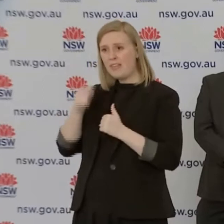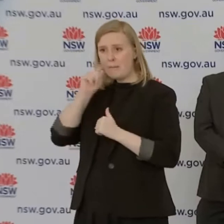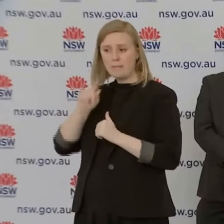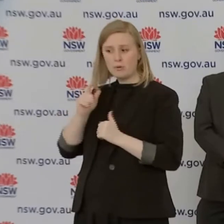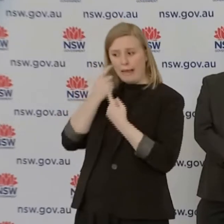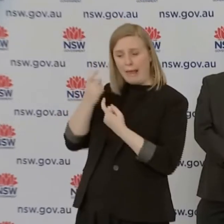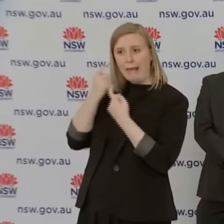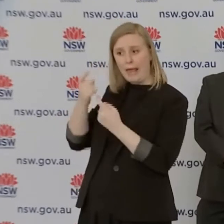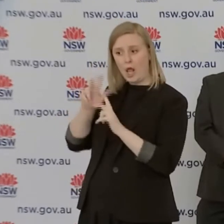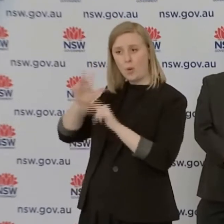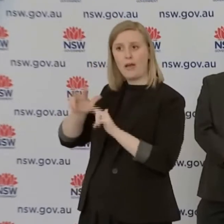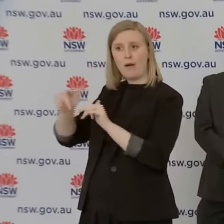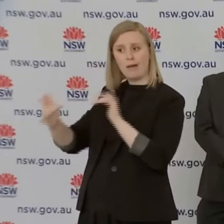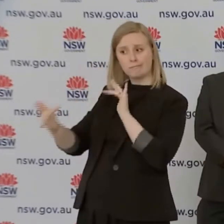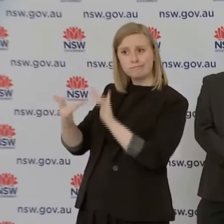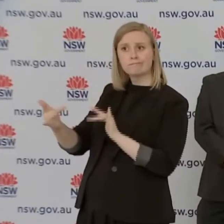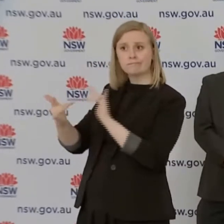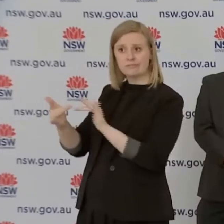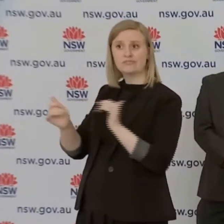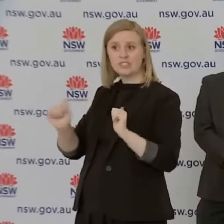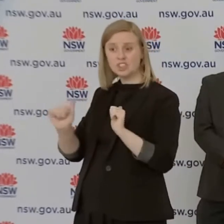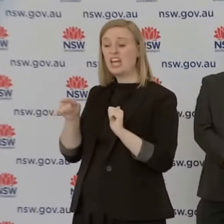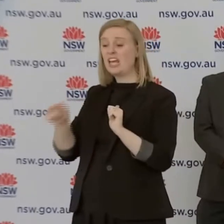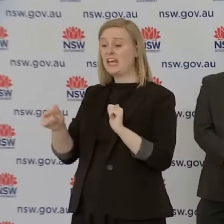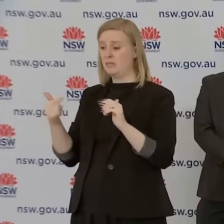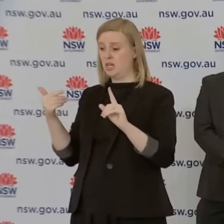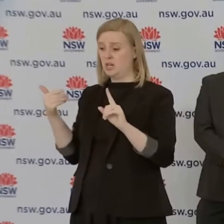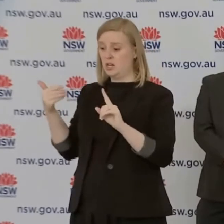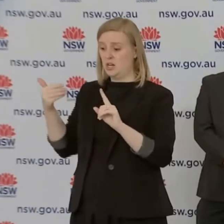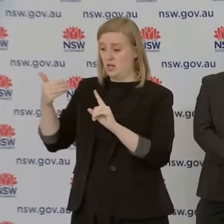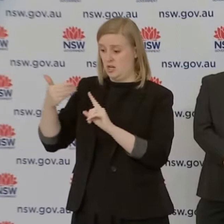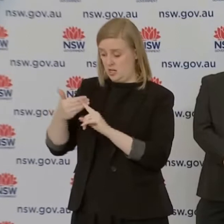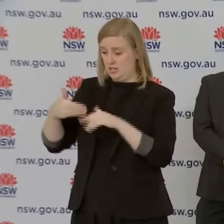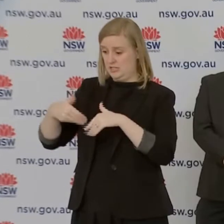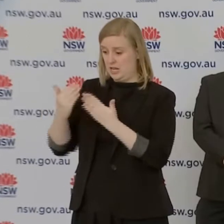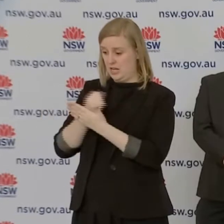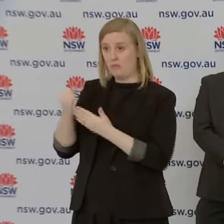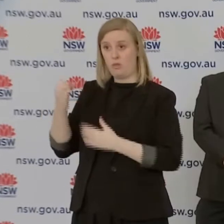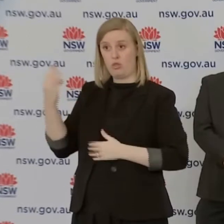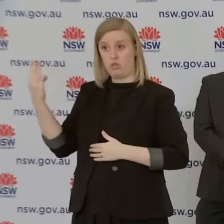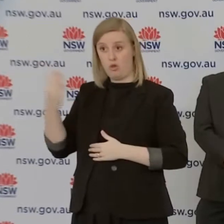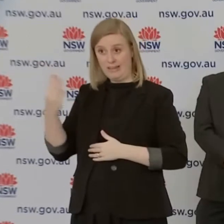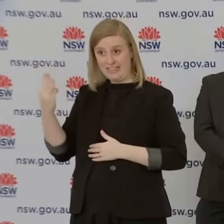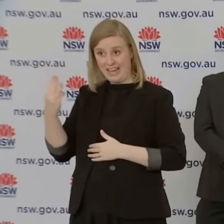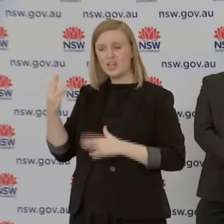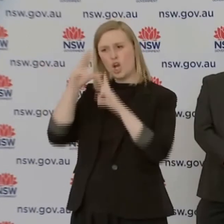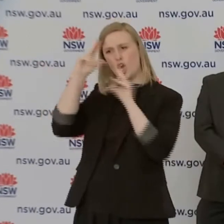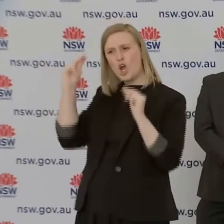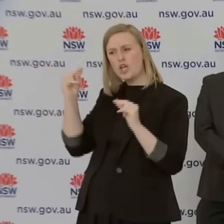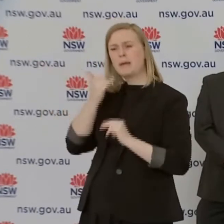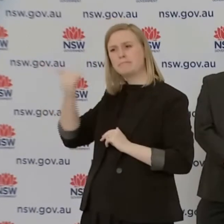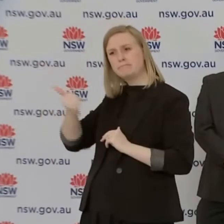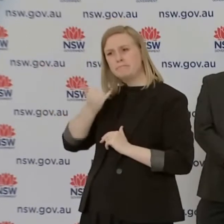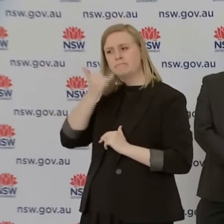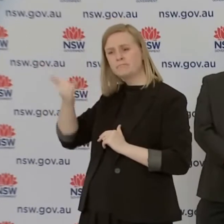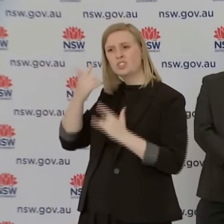isolation period, and he'd reached for day 13. He was being followed up daily by nursing staff, and